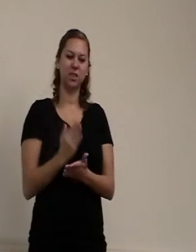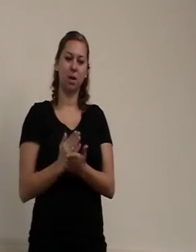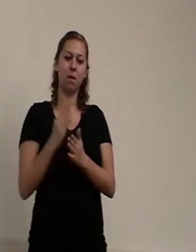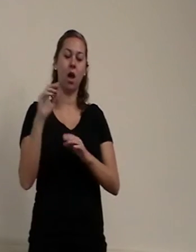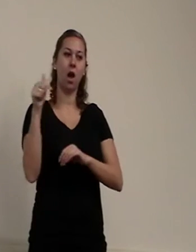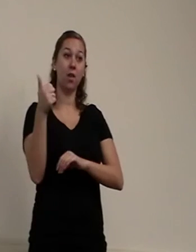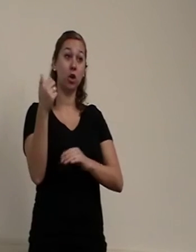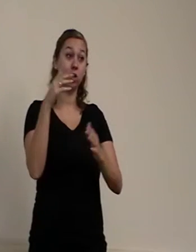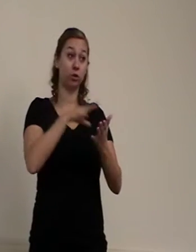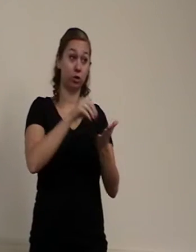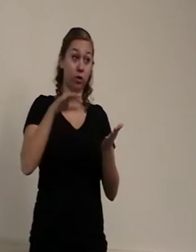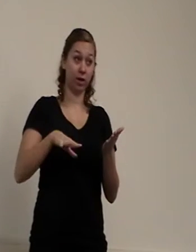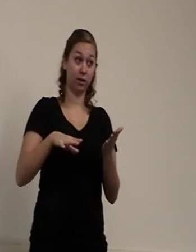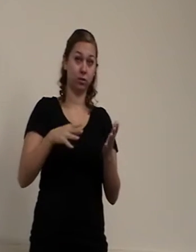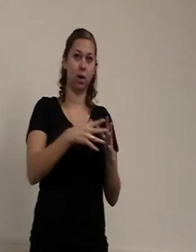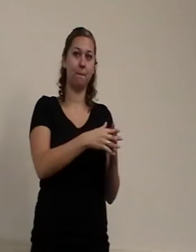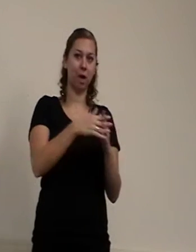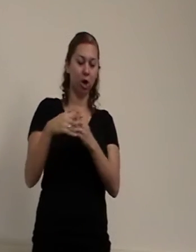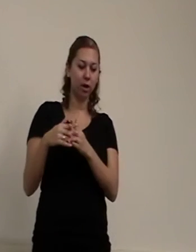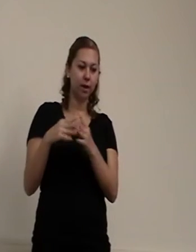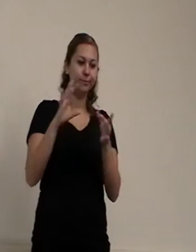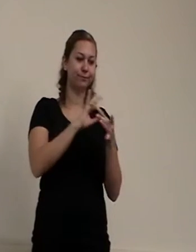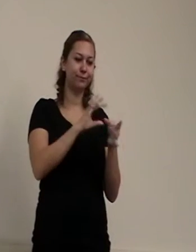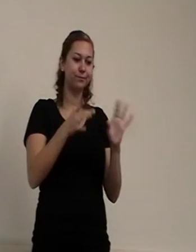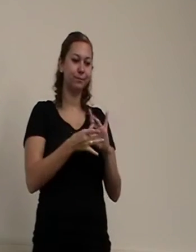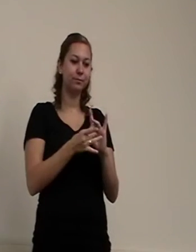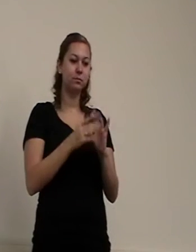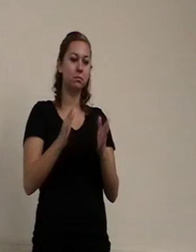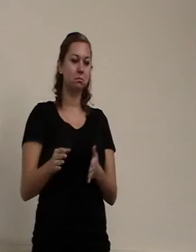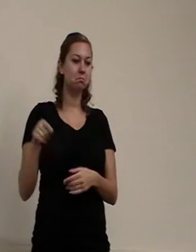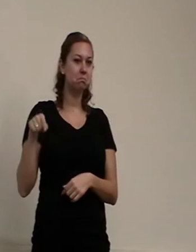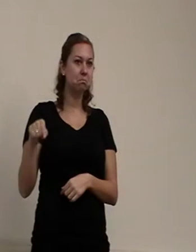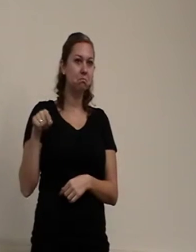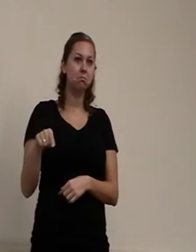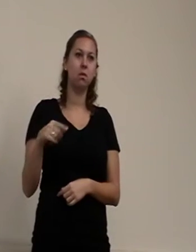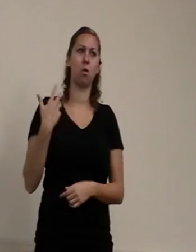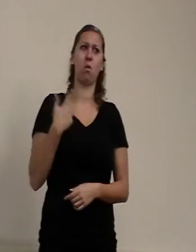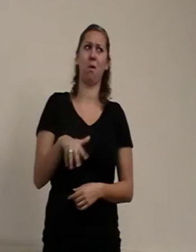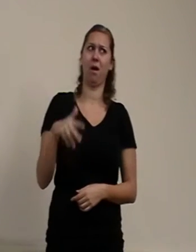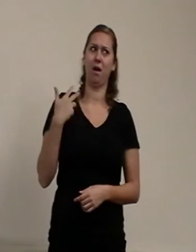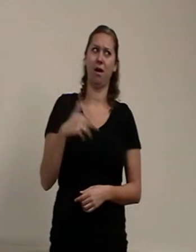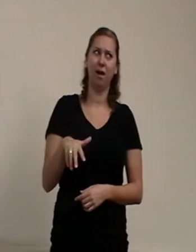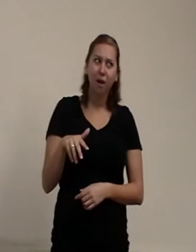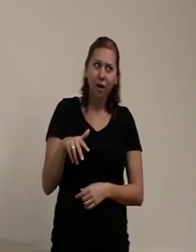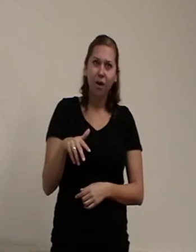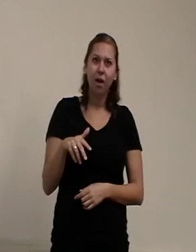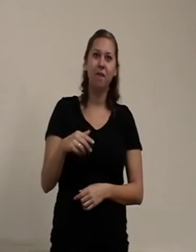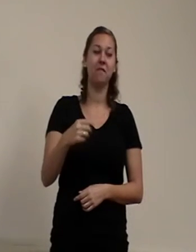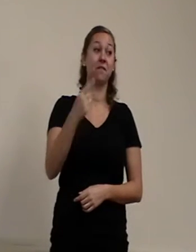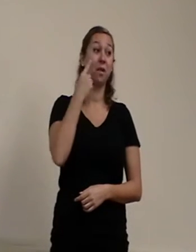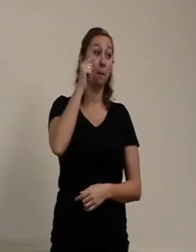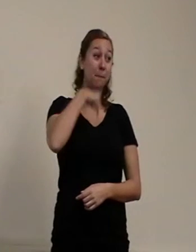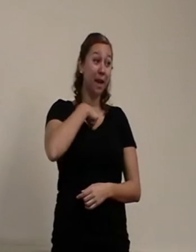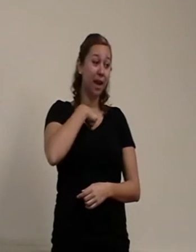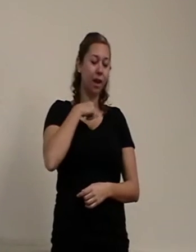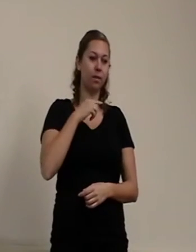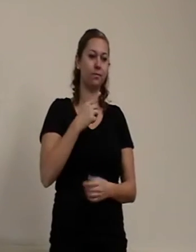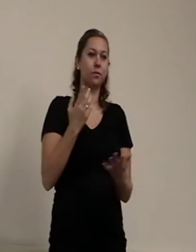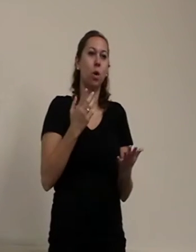Olympians. So, holy crap. You know, for me and for us being in the deaf world, that's